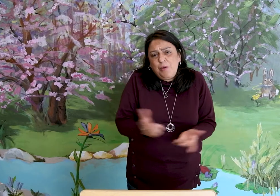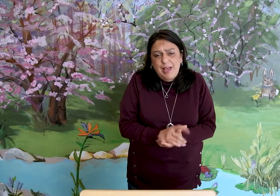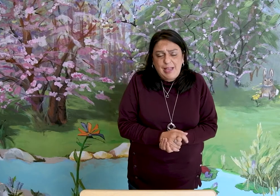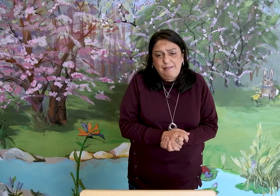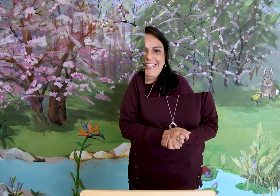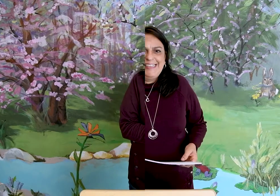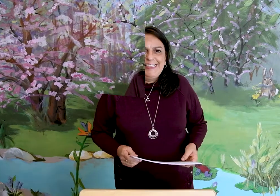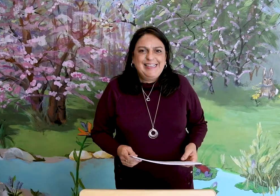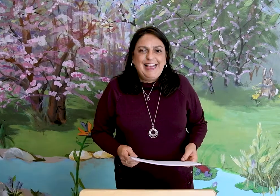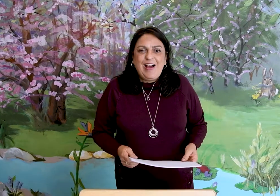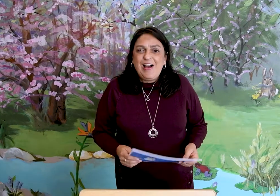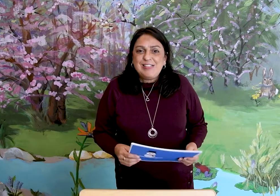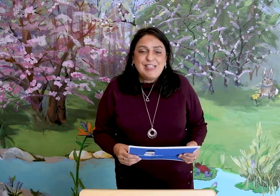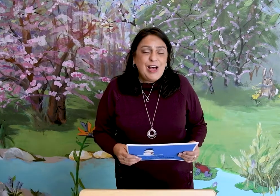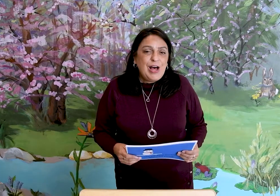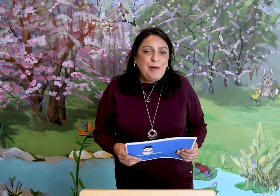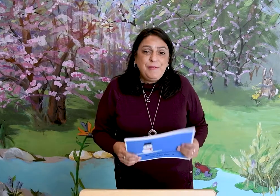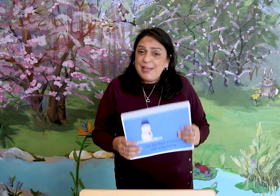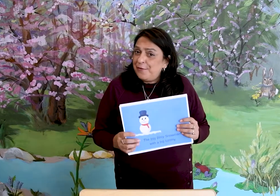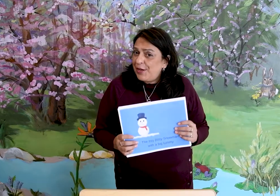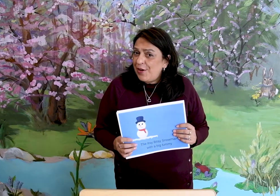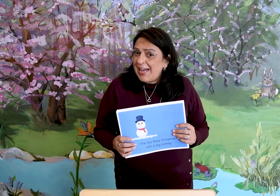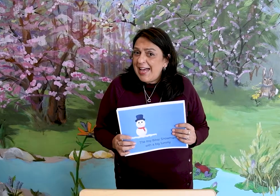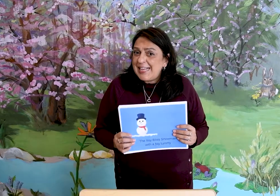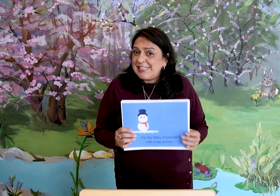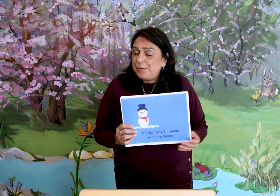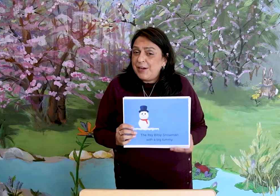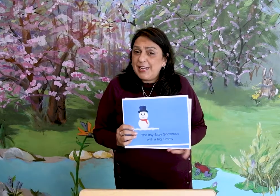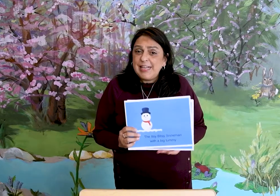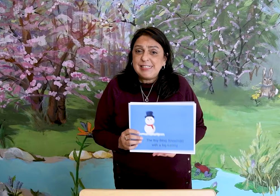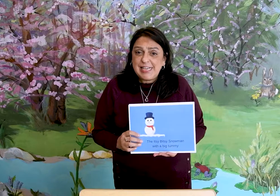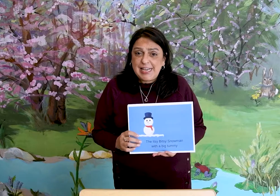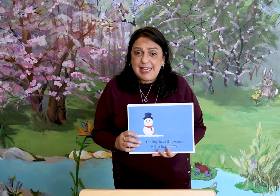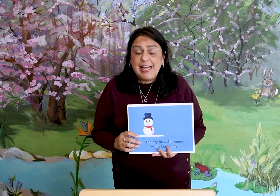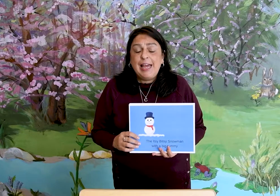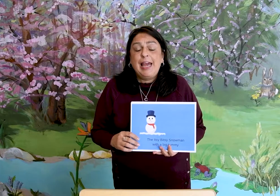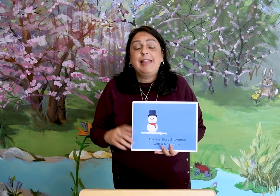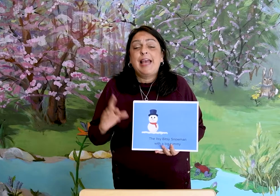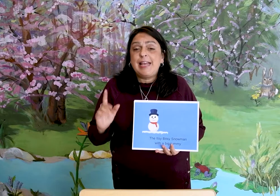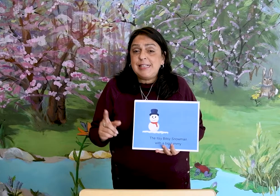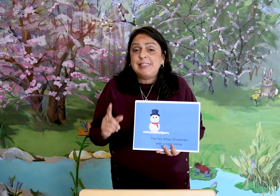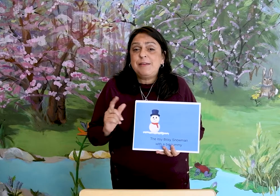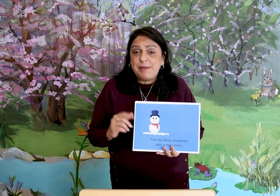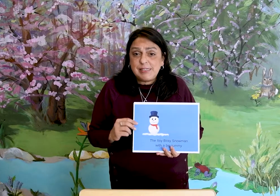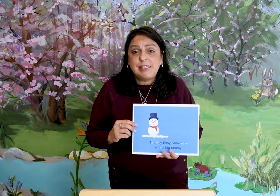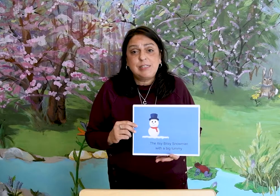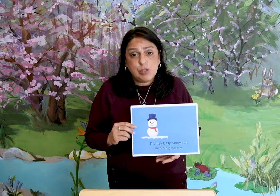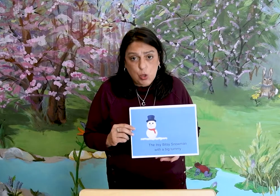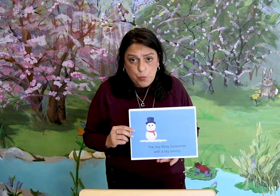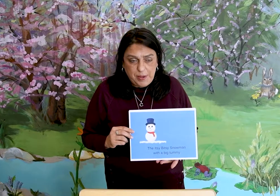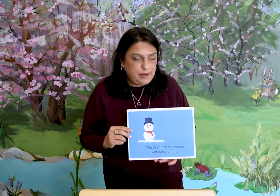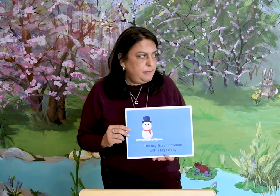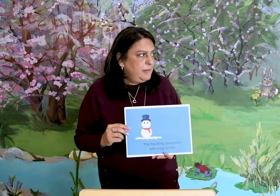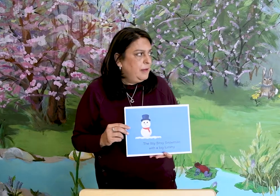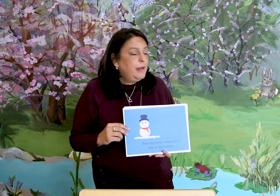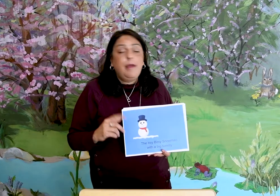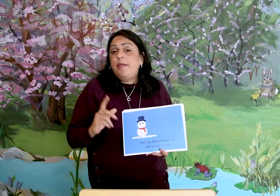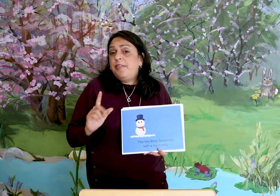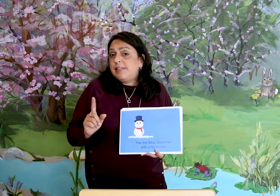away. Awesome, here we go guys. We're gonna sing the Itsy Bitsy Snowman. This is